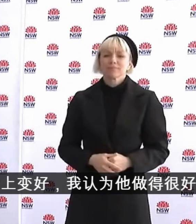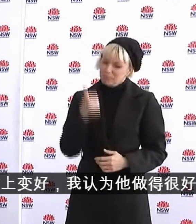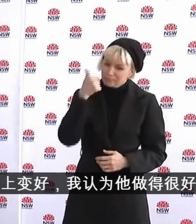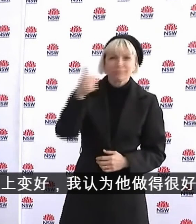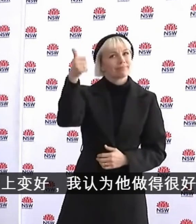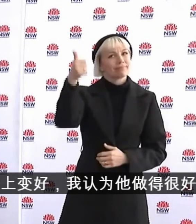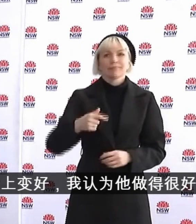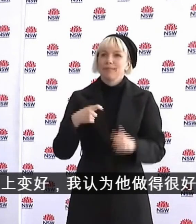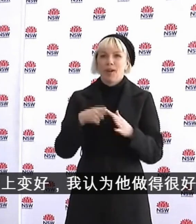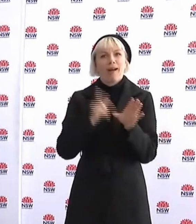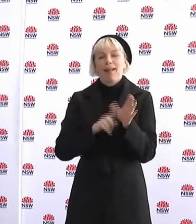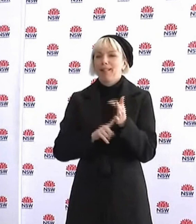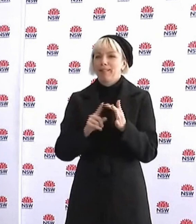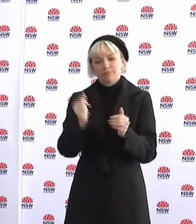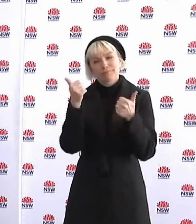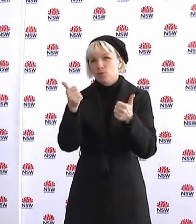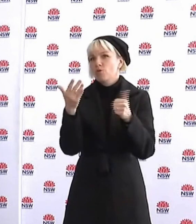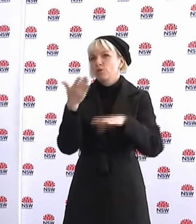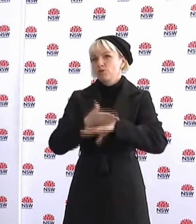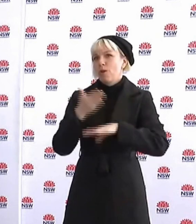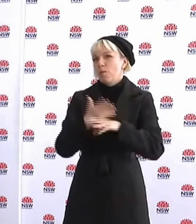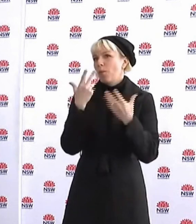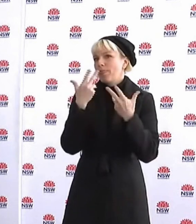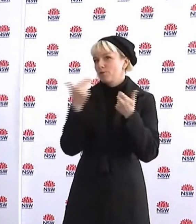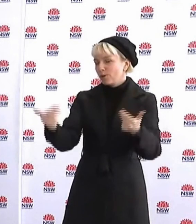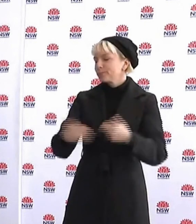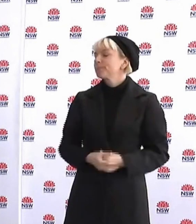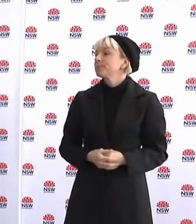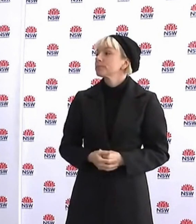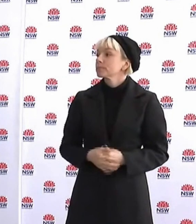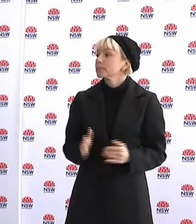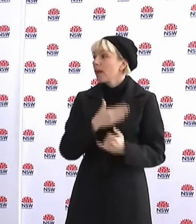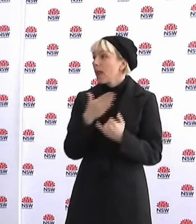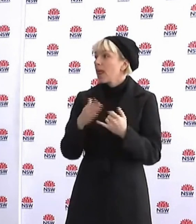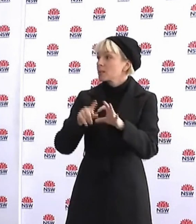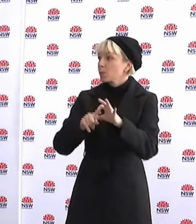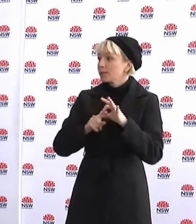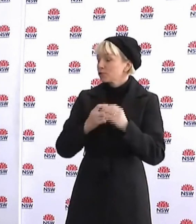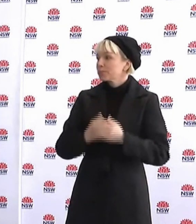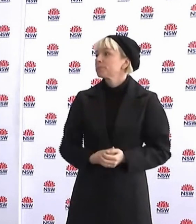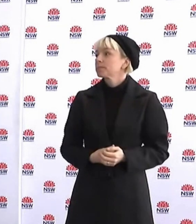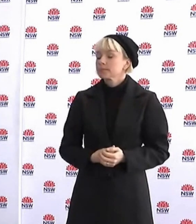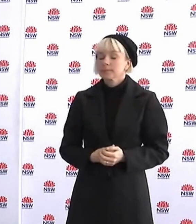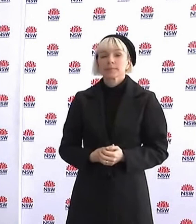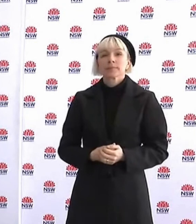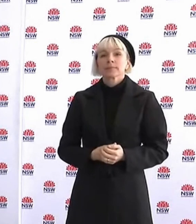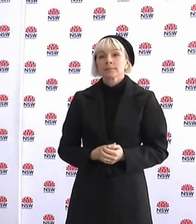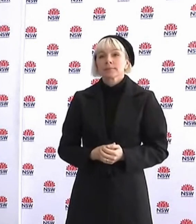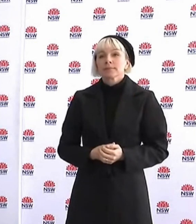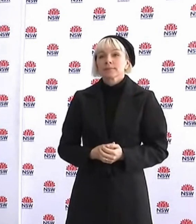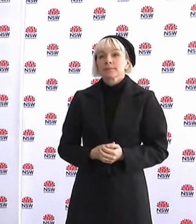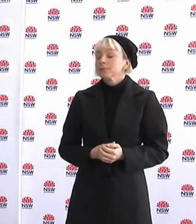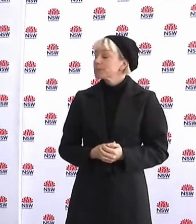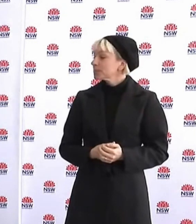on Kyle. I think he did a great job. One question, as last question to the Deputy Commissioner. Because we've got to go and do some